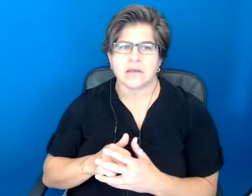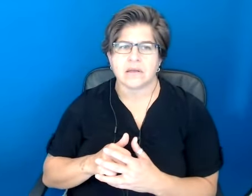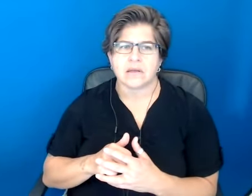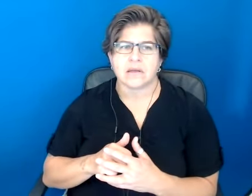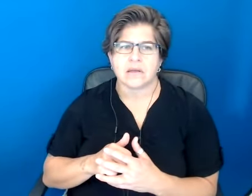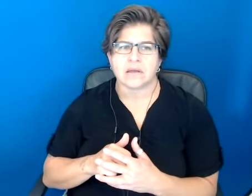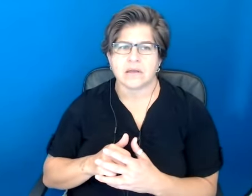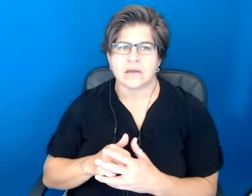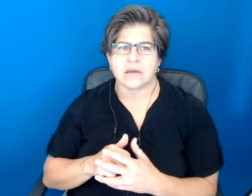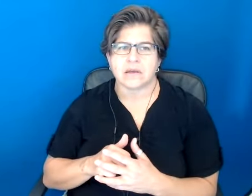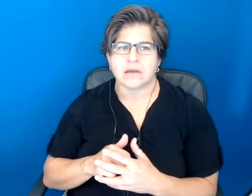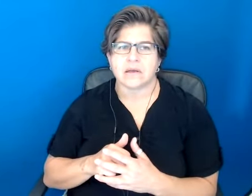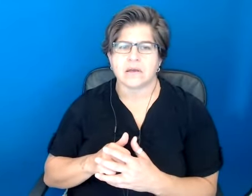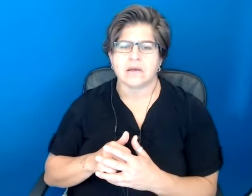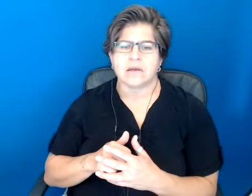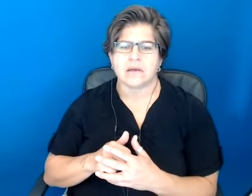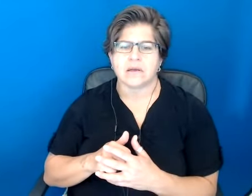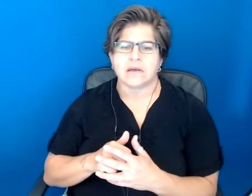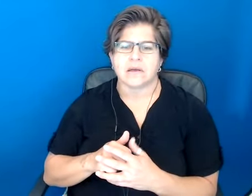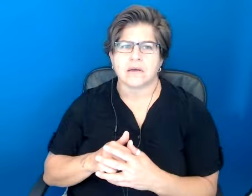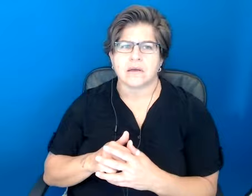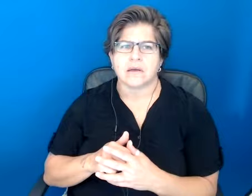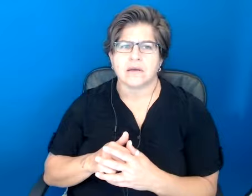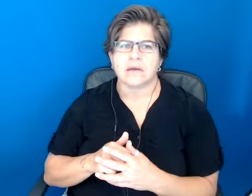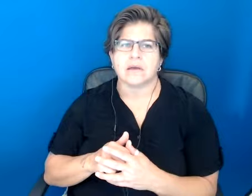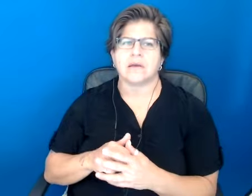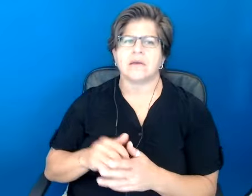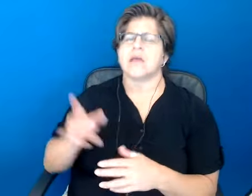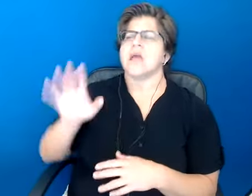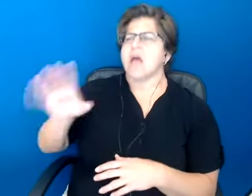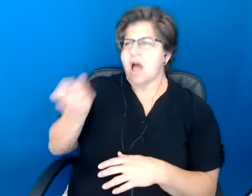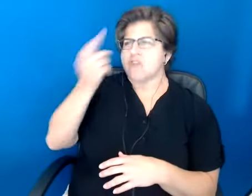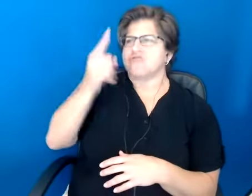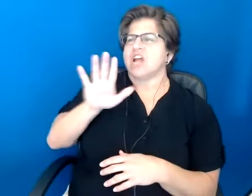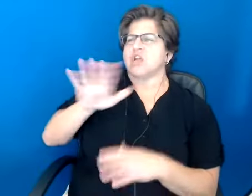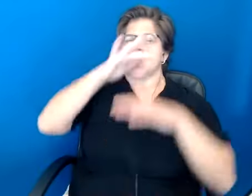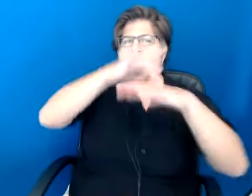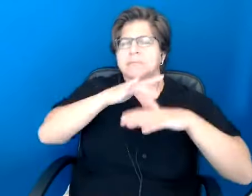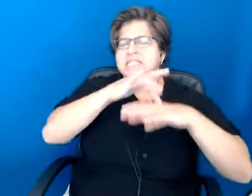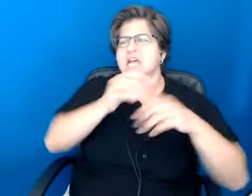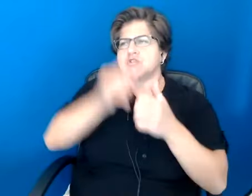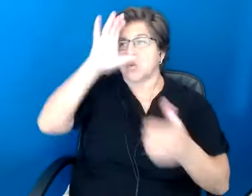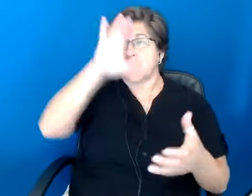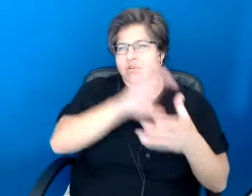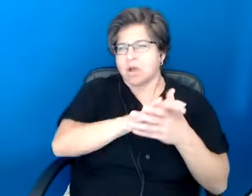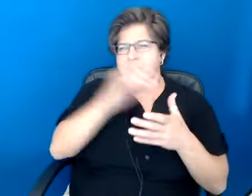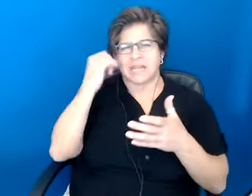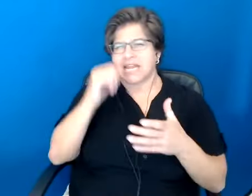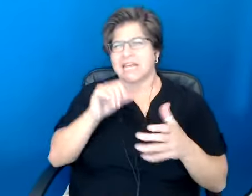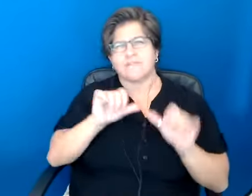what they says to me in Al-Anon was, what I heard them saying to me in Al-Anon was, see if you put as much energy into looking after your child as what you did